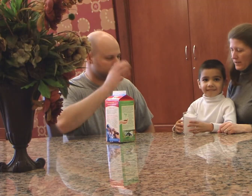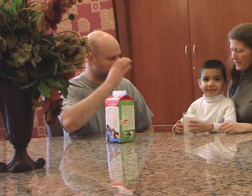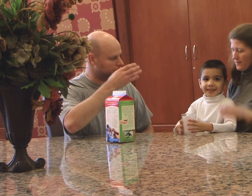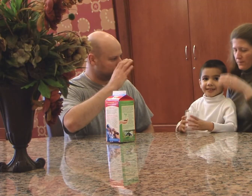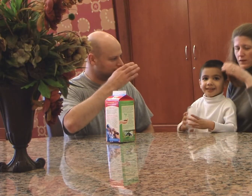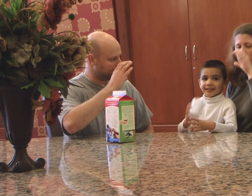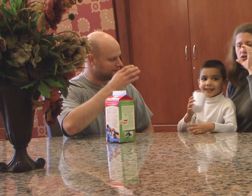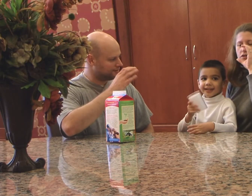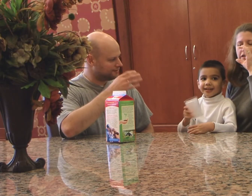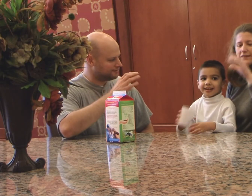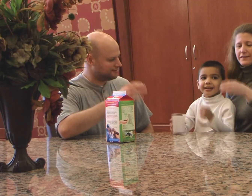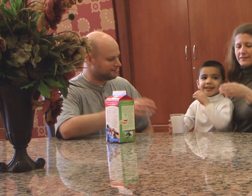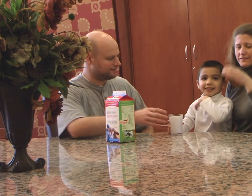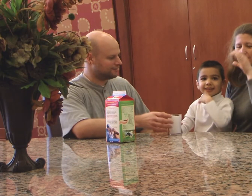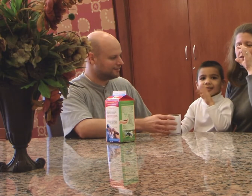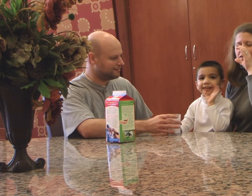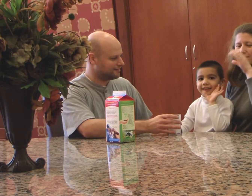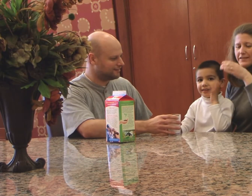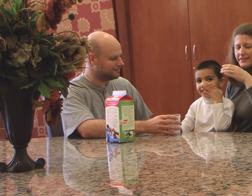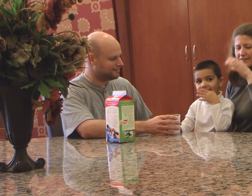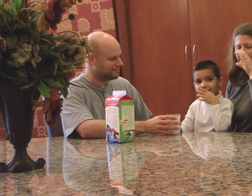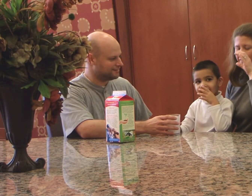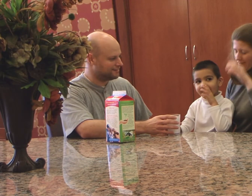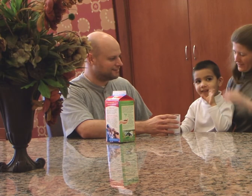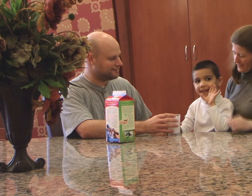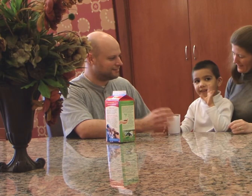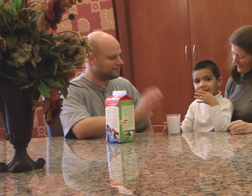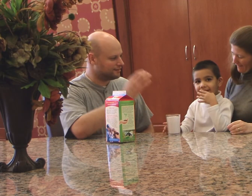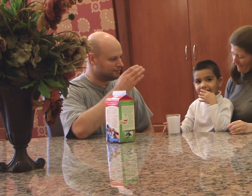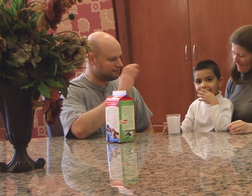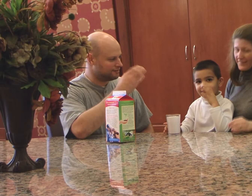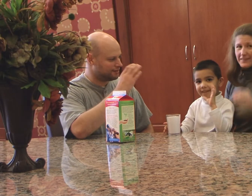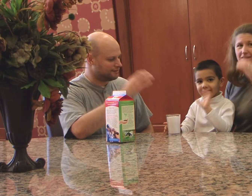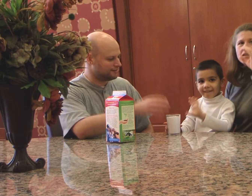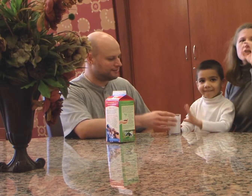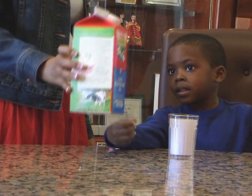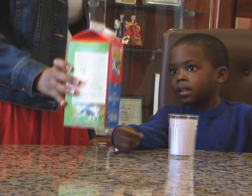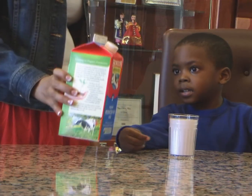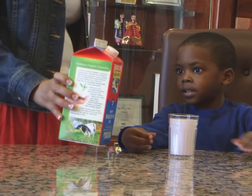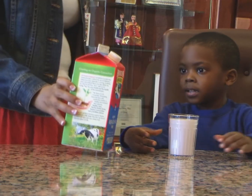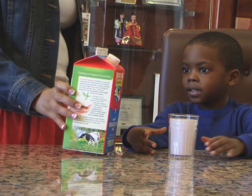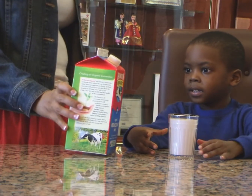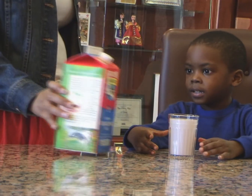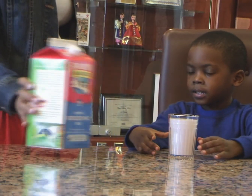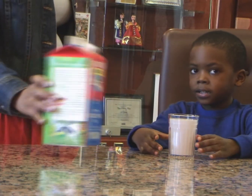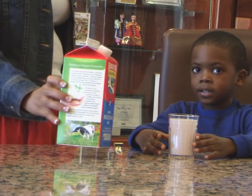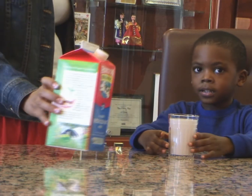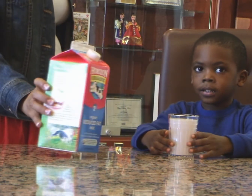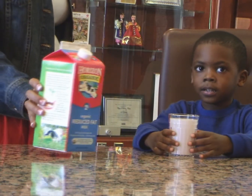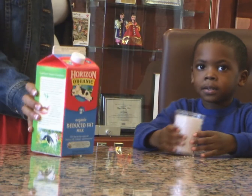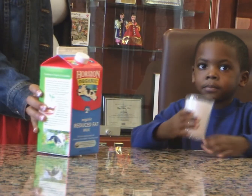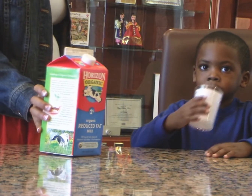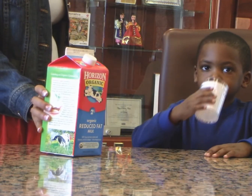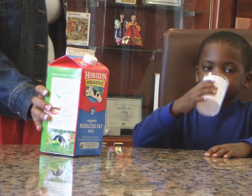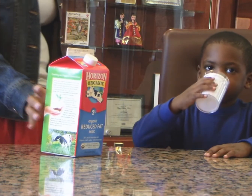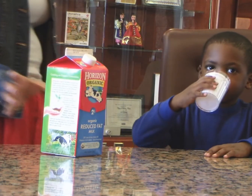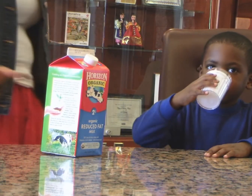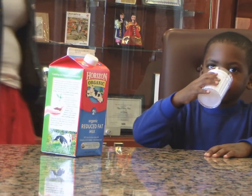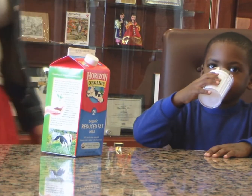drink, drink, drink, drink my milk. I like to drink,